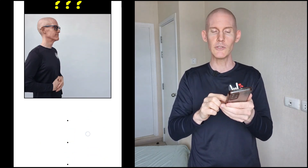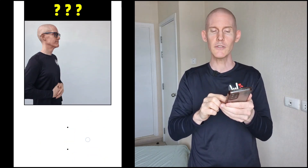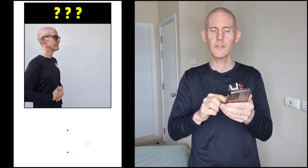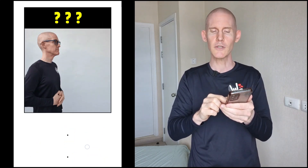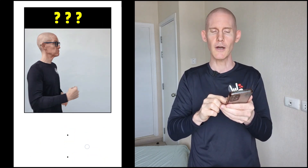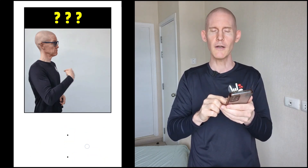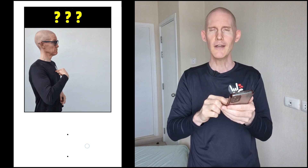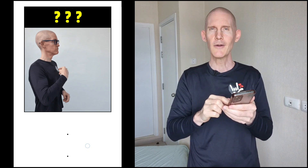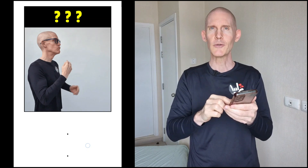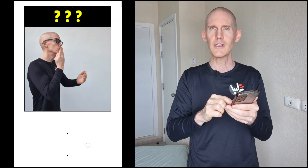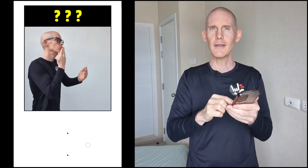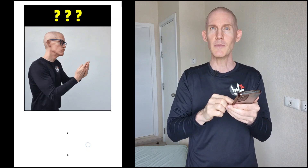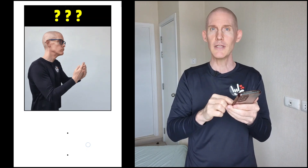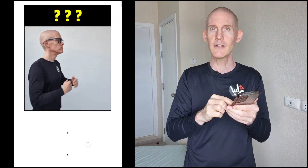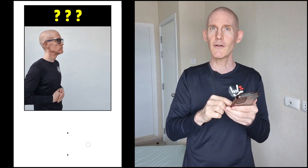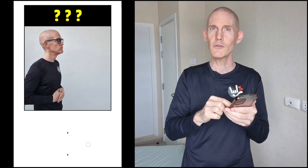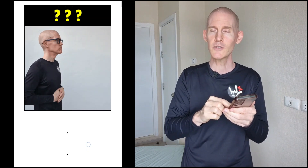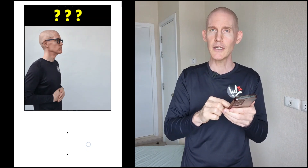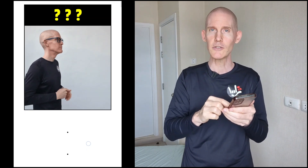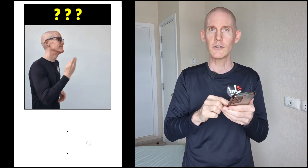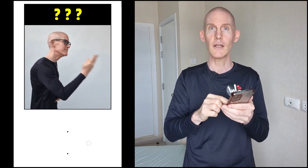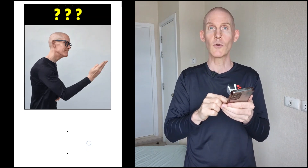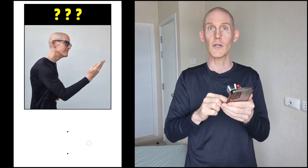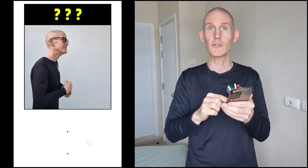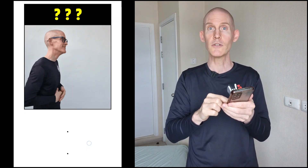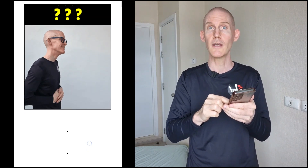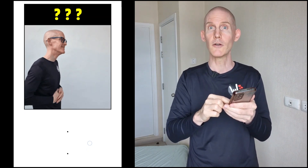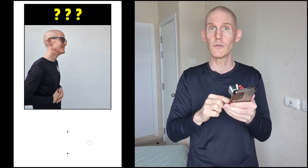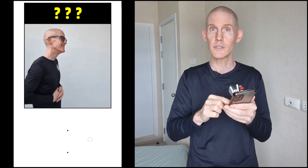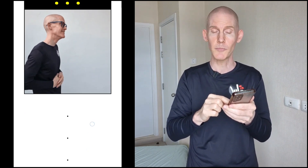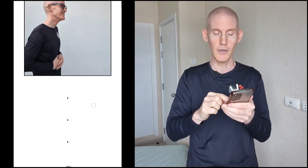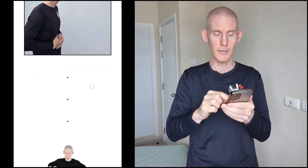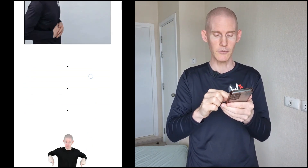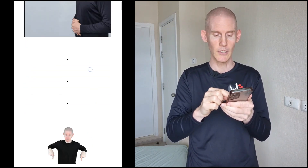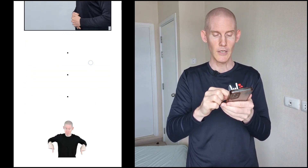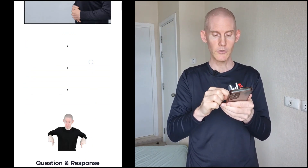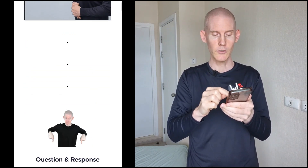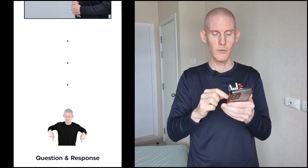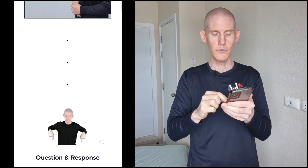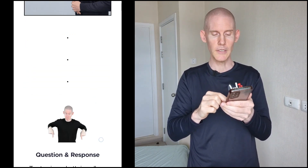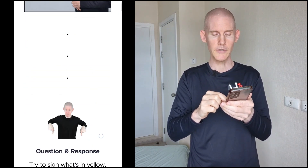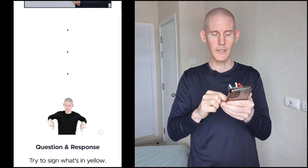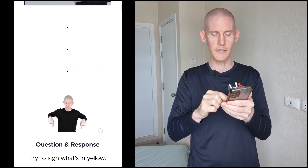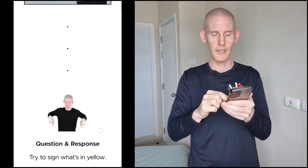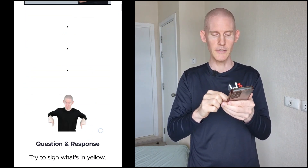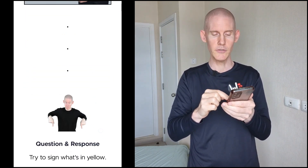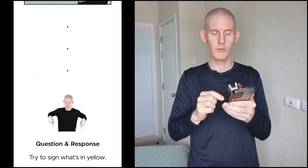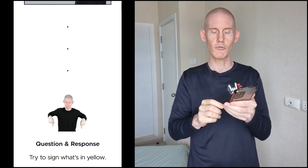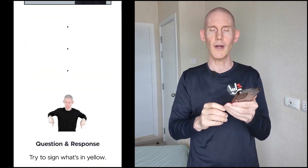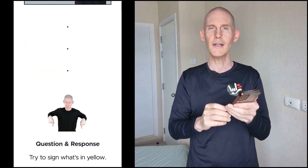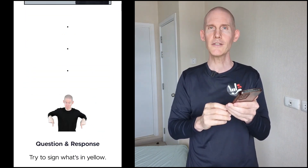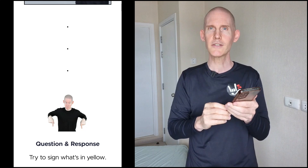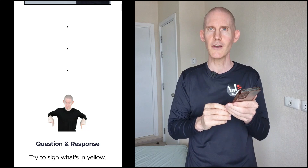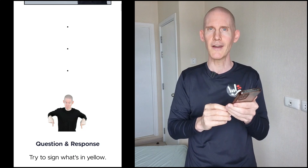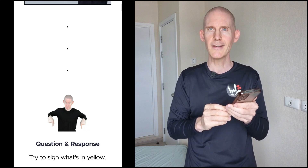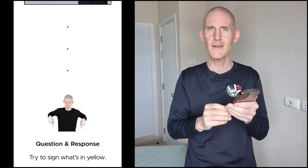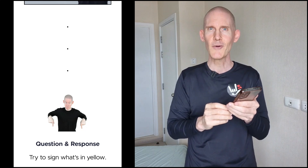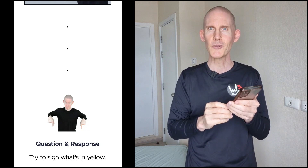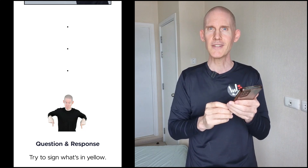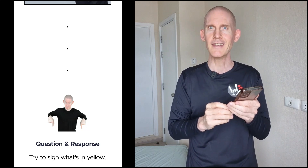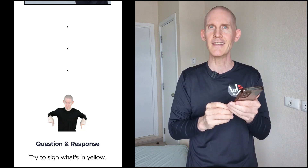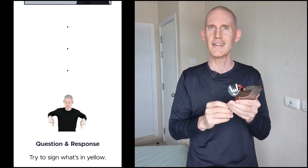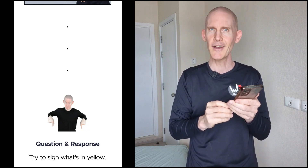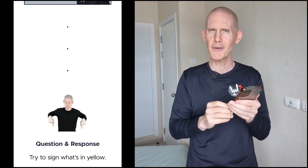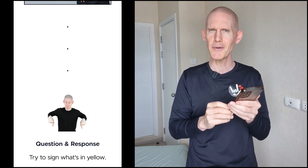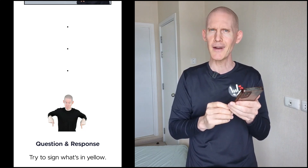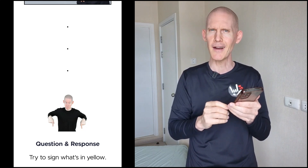what we just saw was a mini conversation, a question and a response. So the next thing it says is try to sign